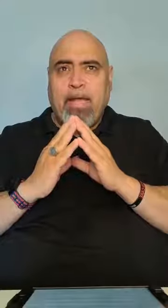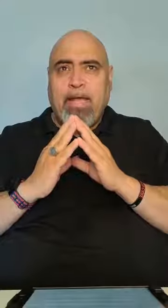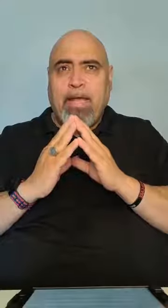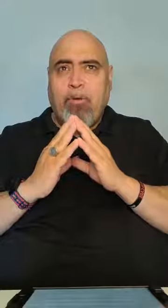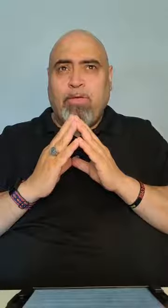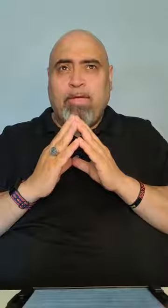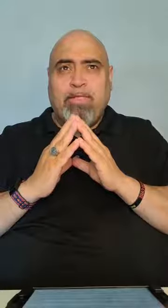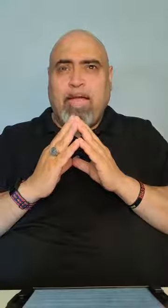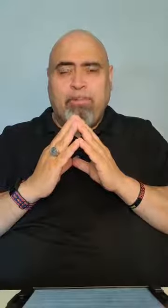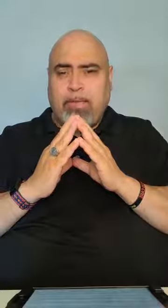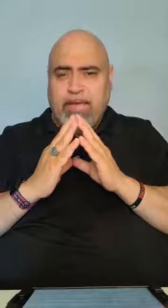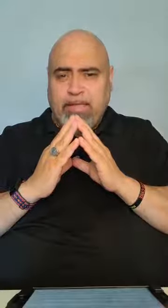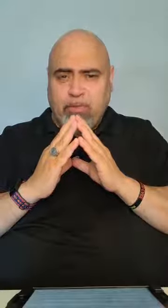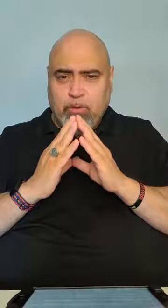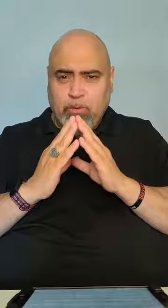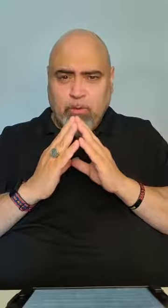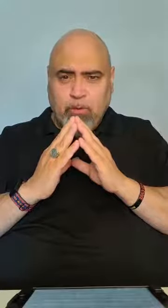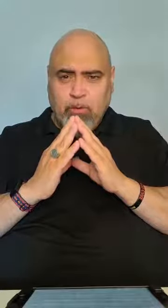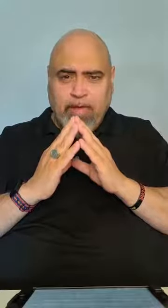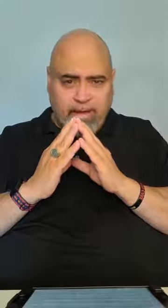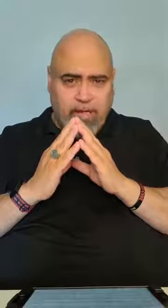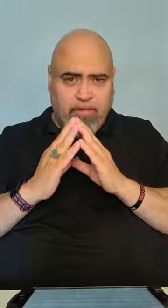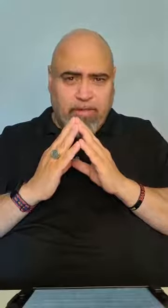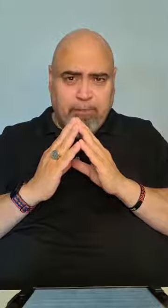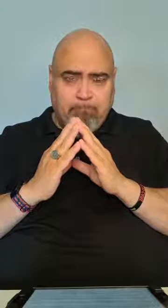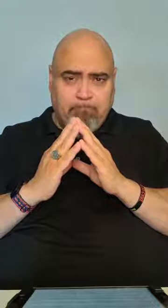And now he is not planning to lose any of it.